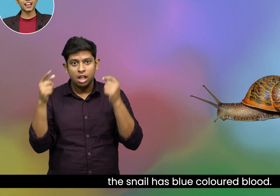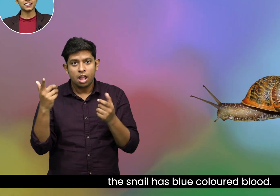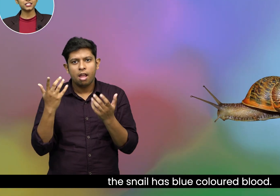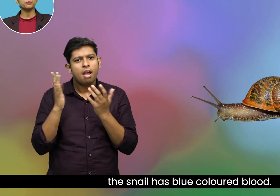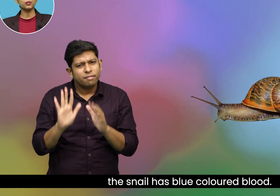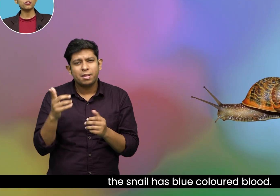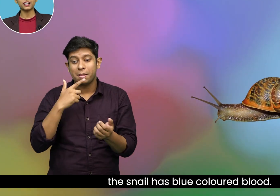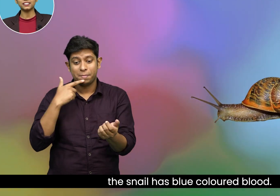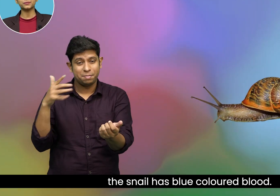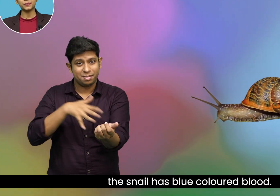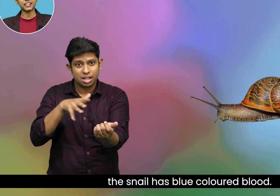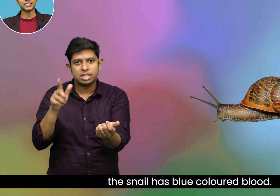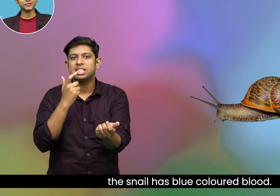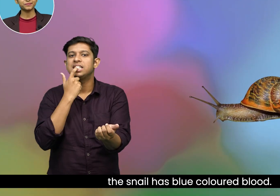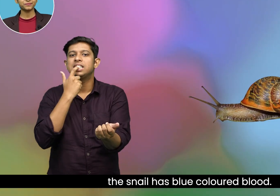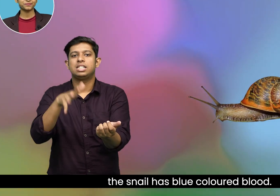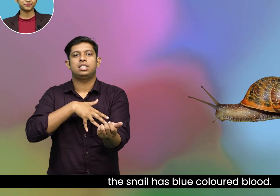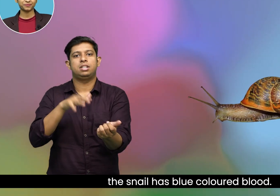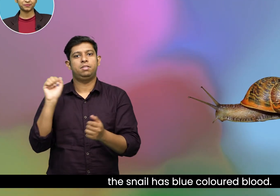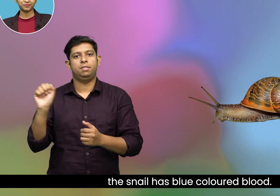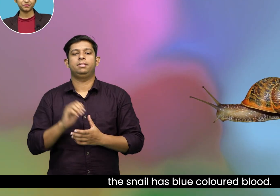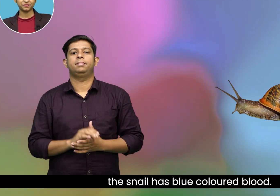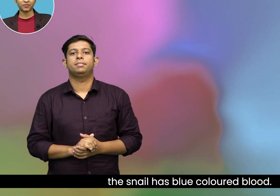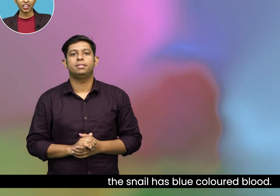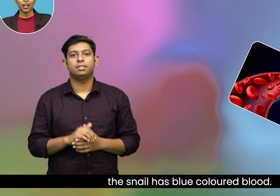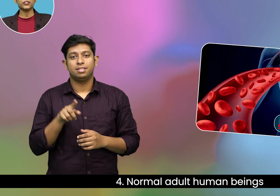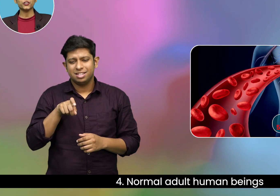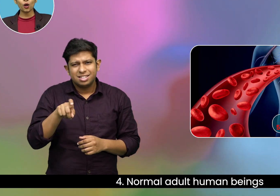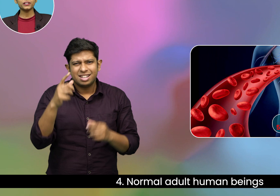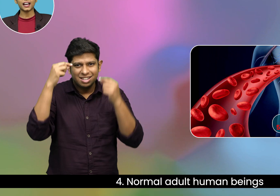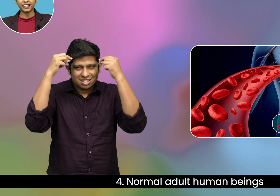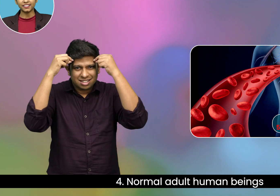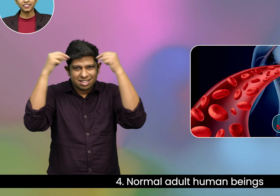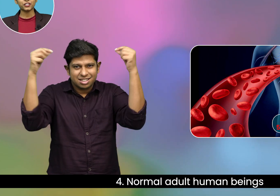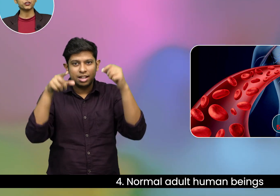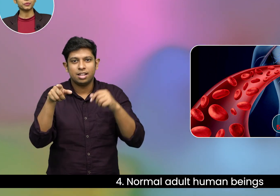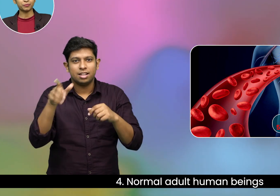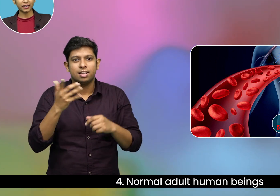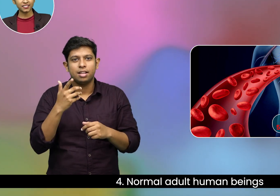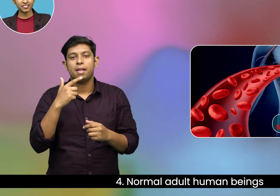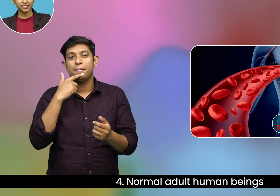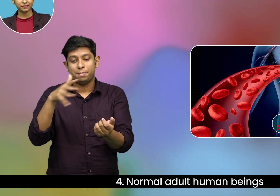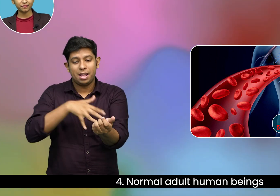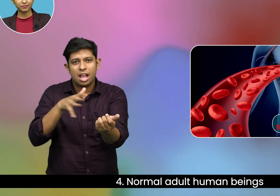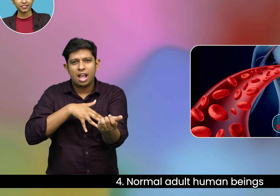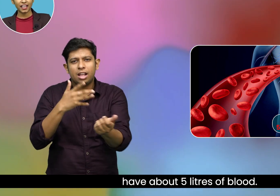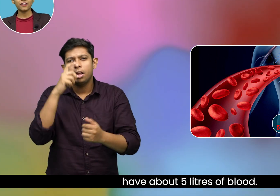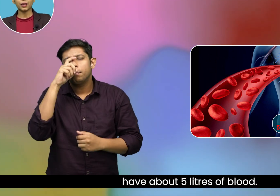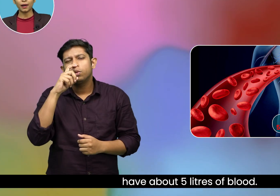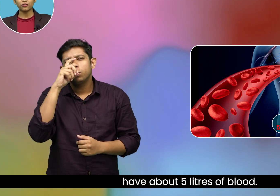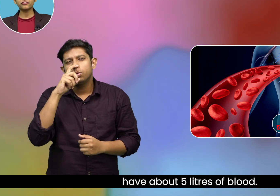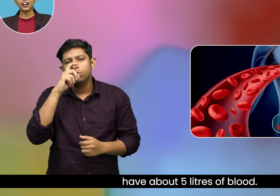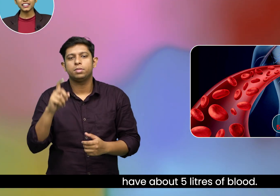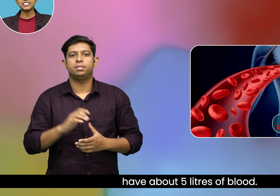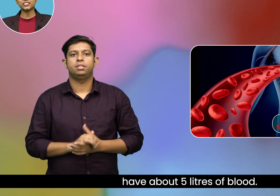snail has blue colored blood. Normal adult human beings